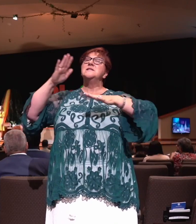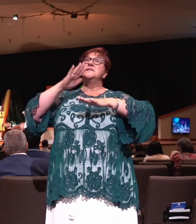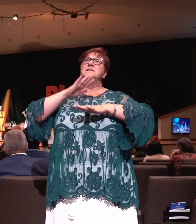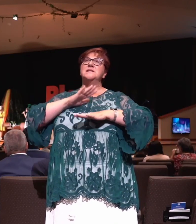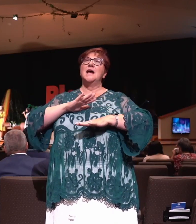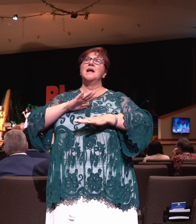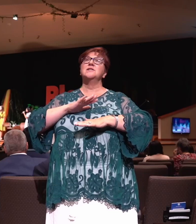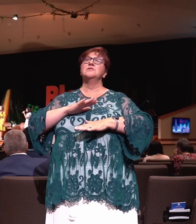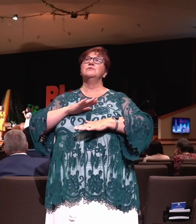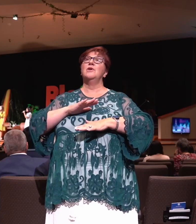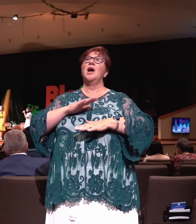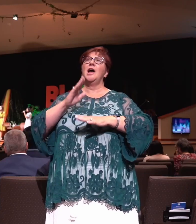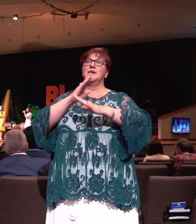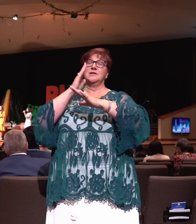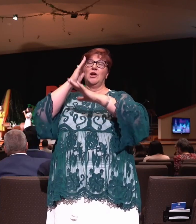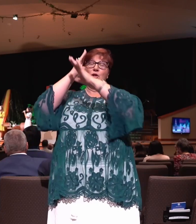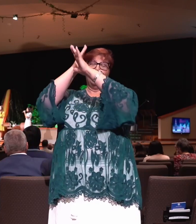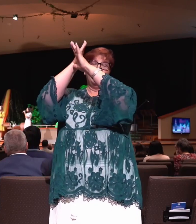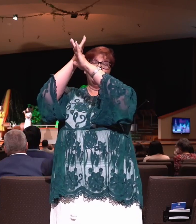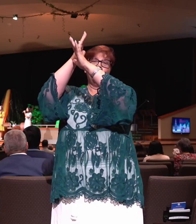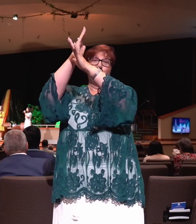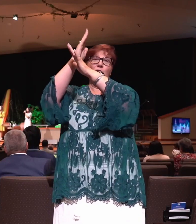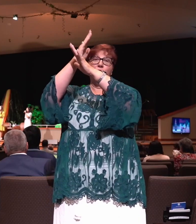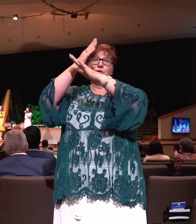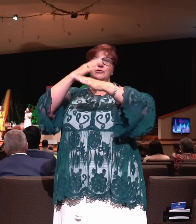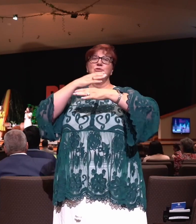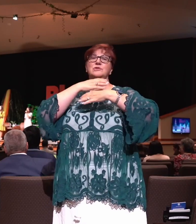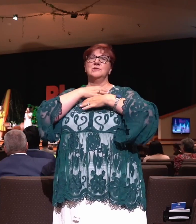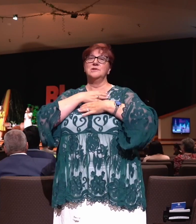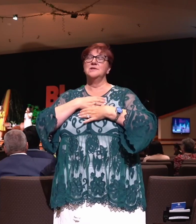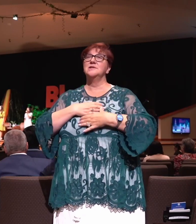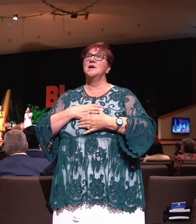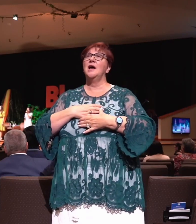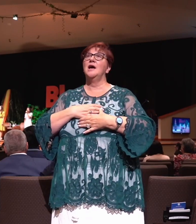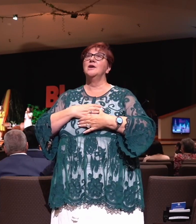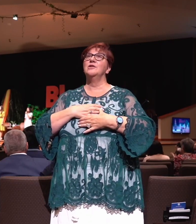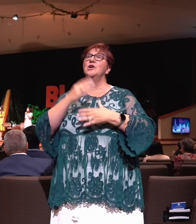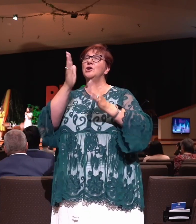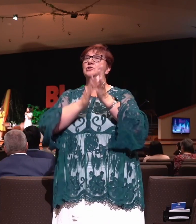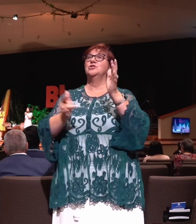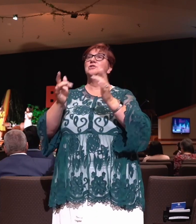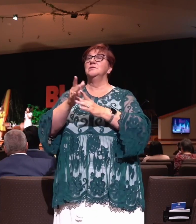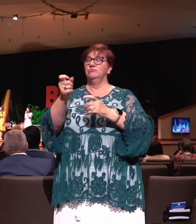complete. He reigns in victory.